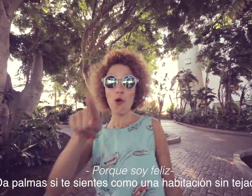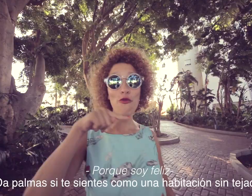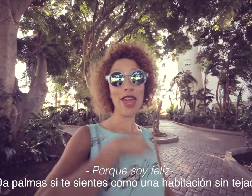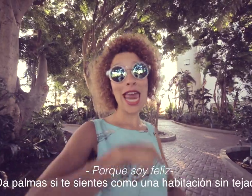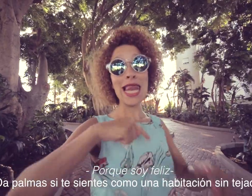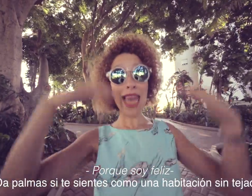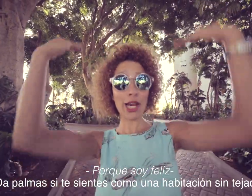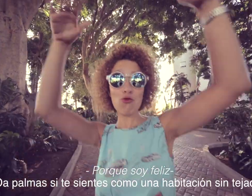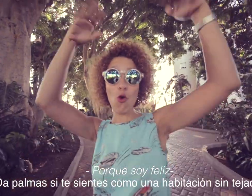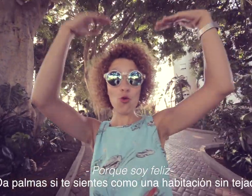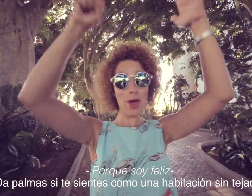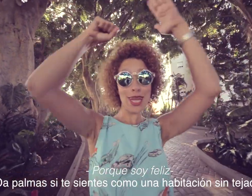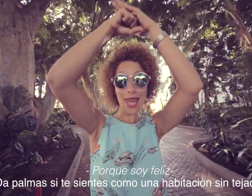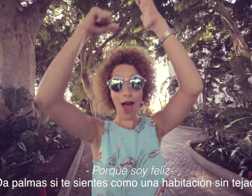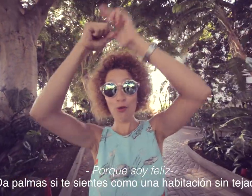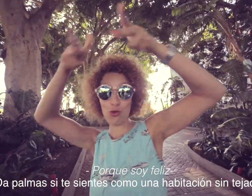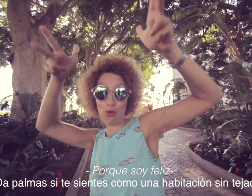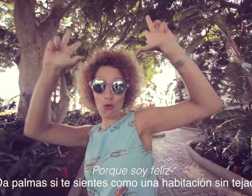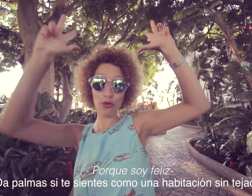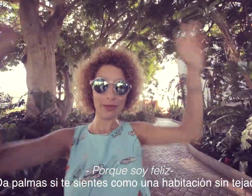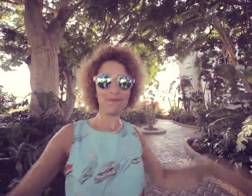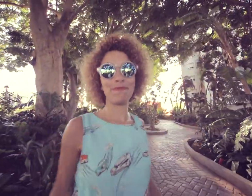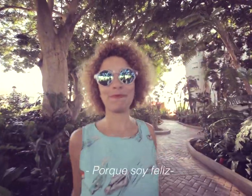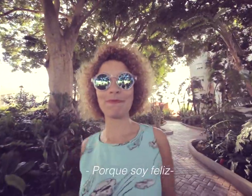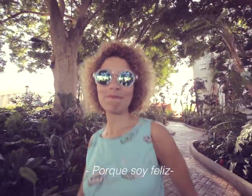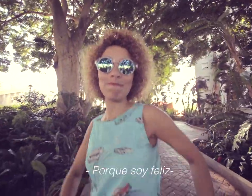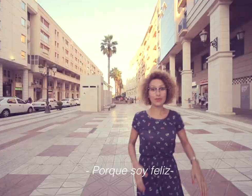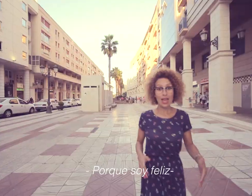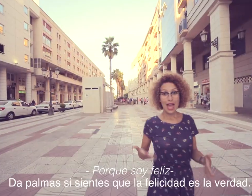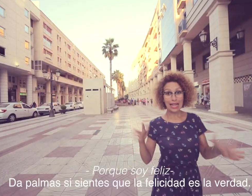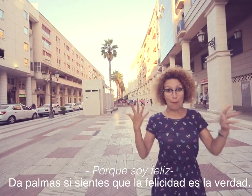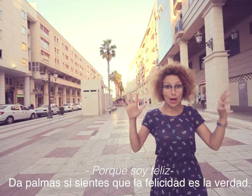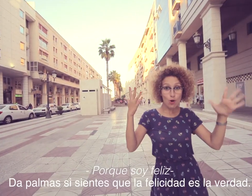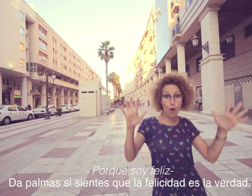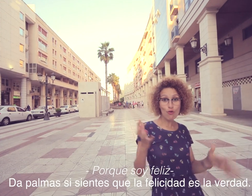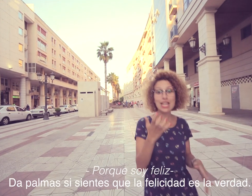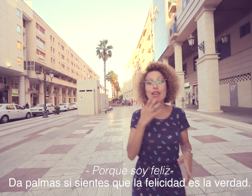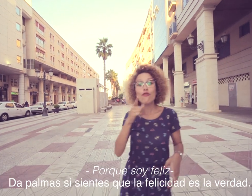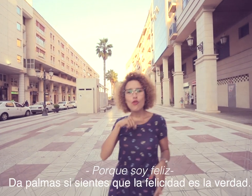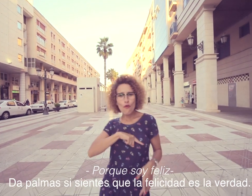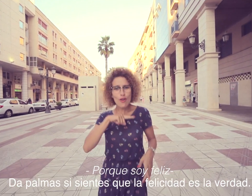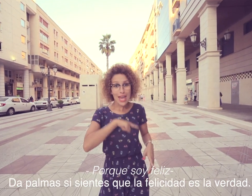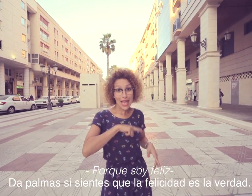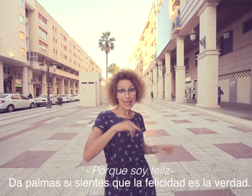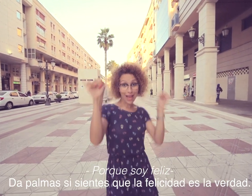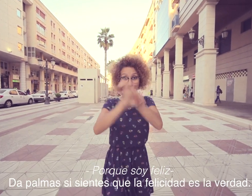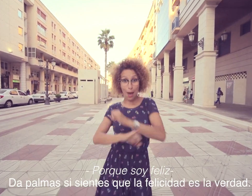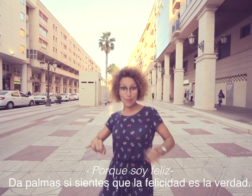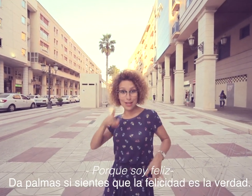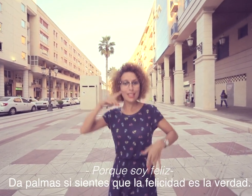you feel like a room without a roof Because I'm happy Clap along if you feel like happiness